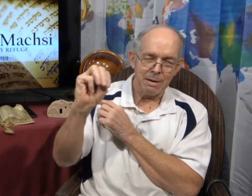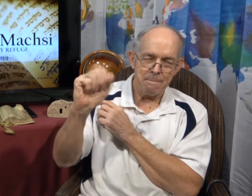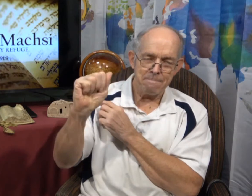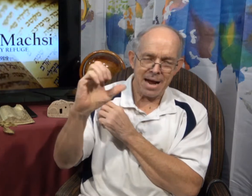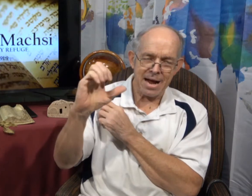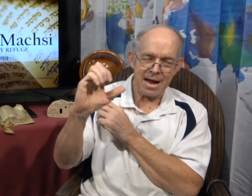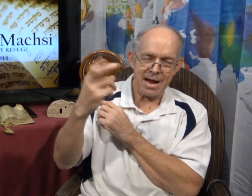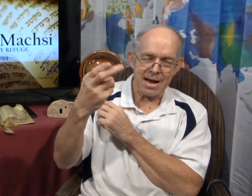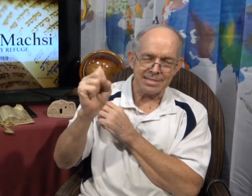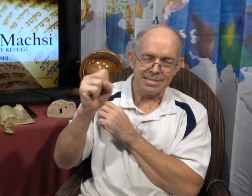JEHOVAH MACHSI.